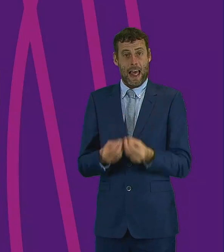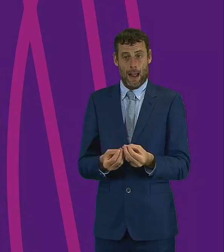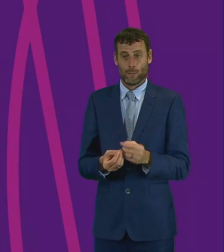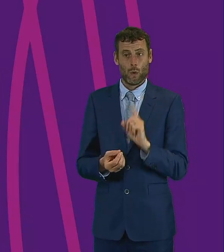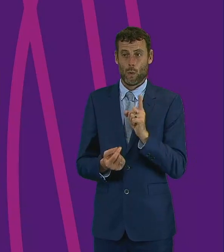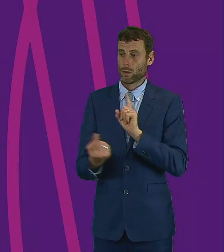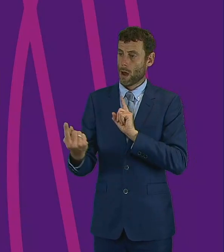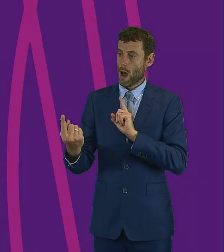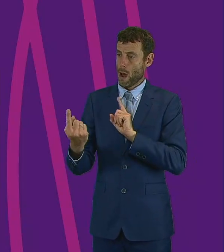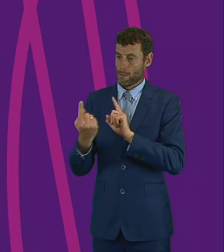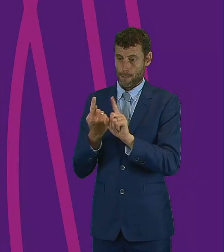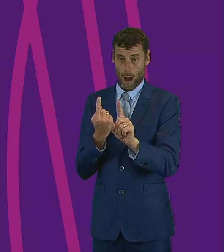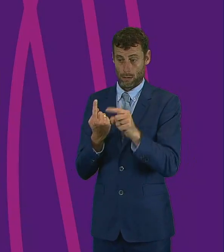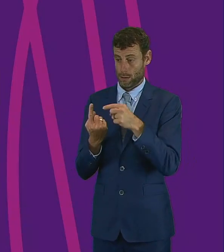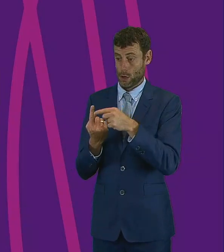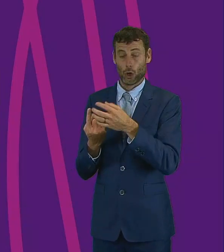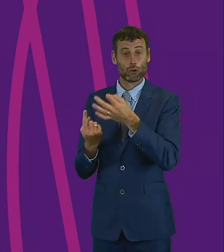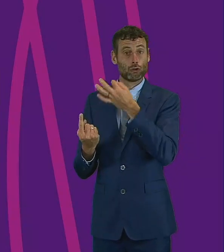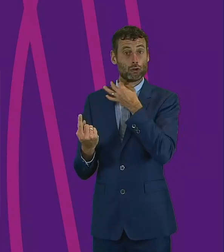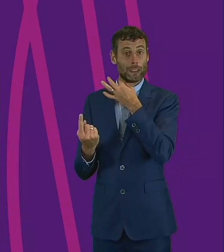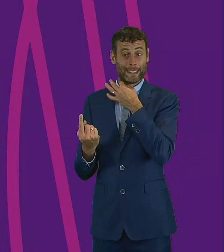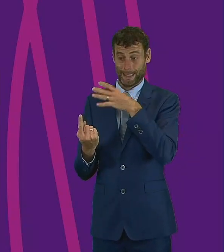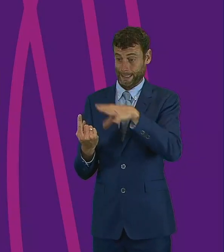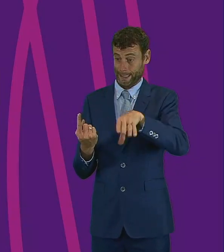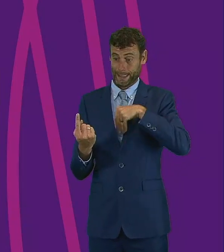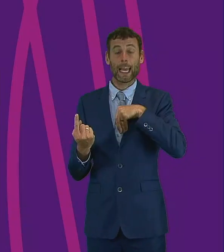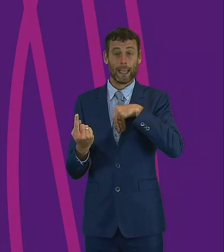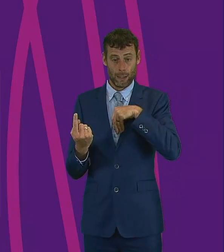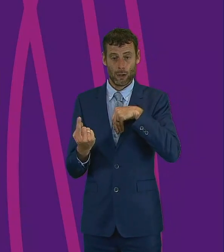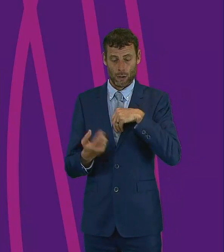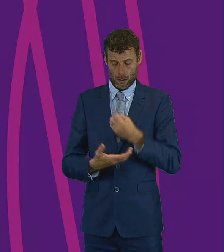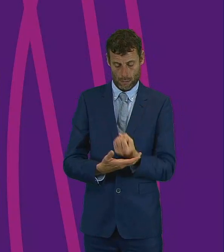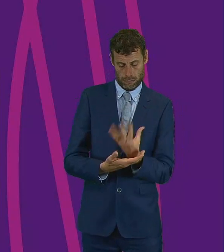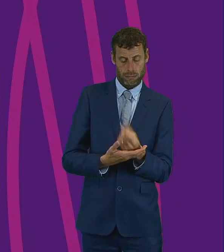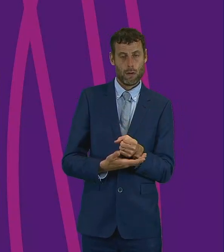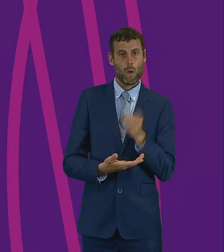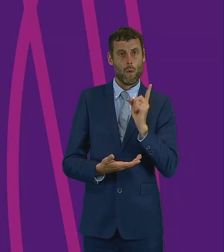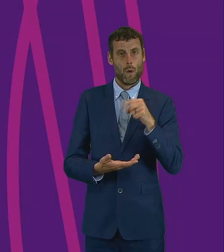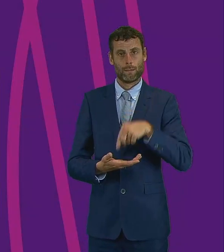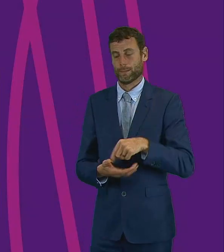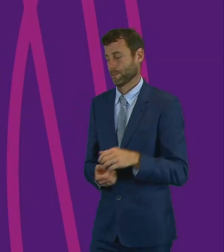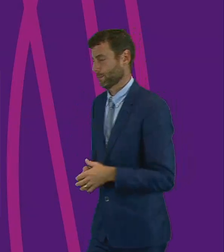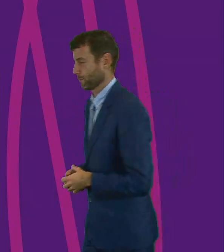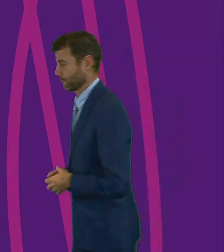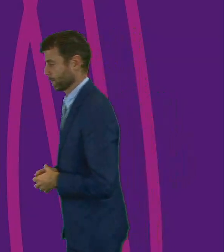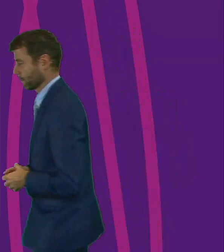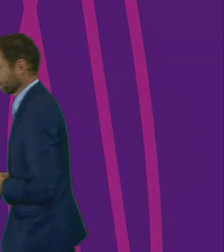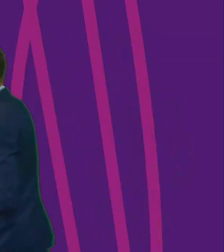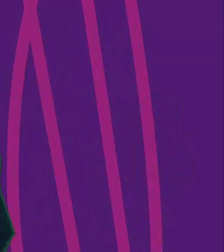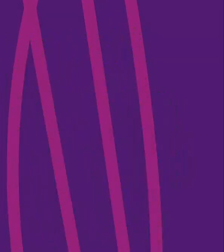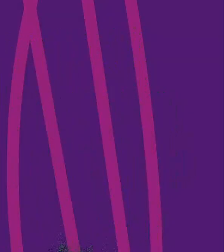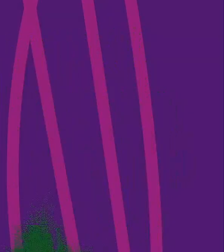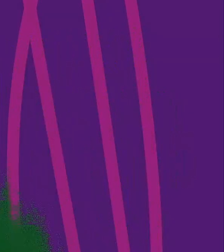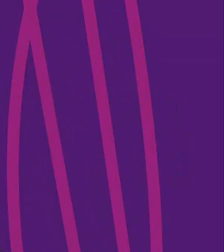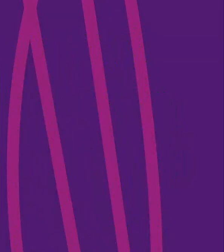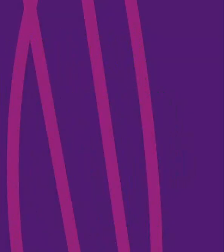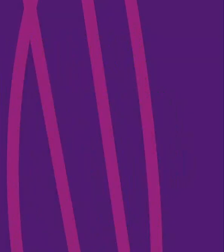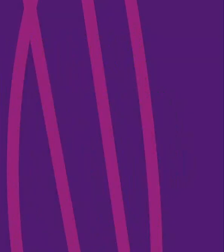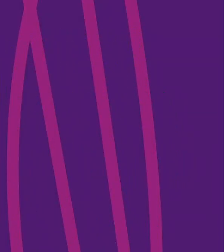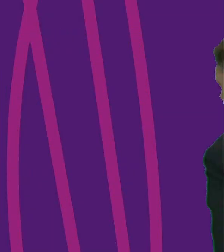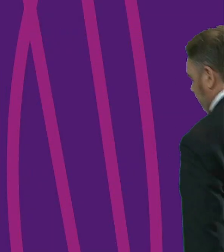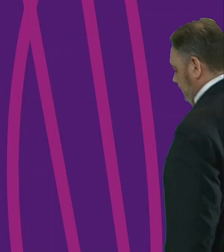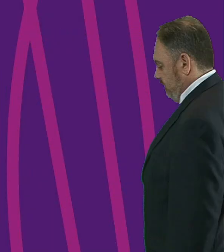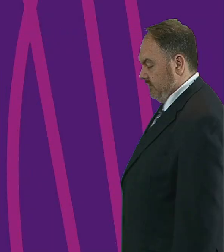well-established person-to-person contact tracing that is what Test and Protect is based on. Jackie Bailey. Can I thank the First Minister for